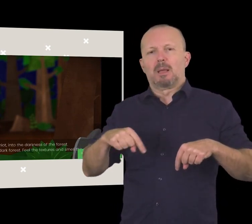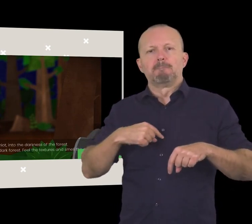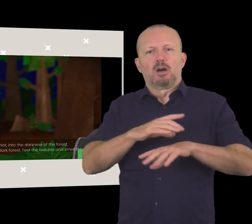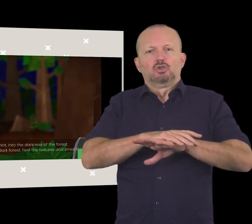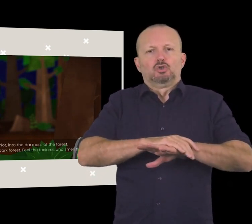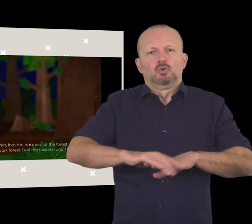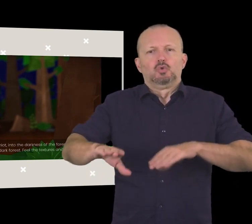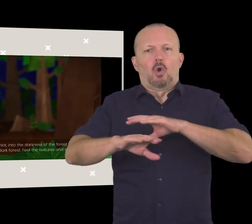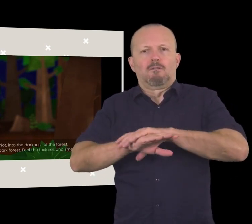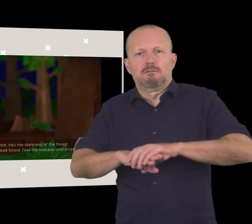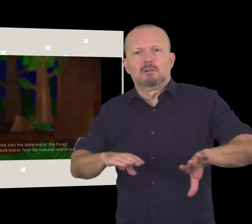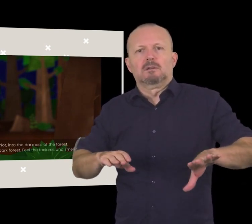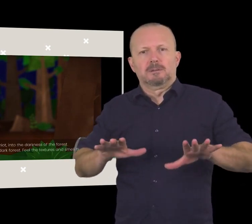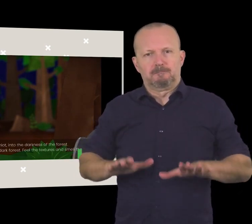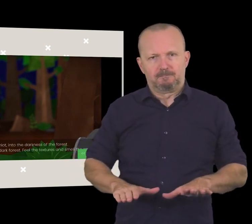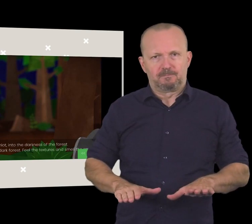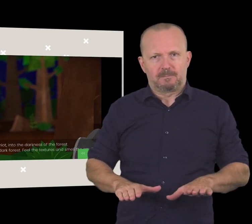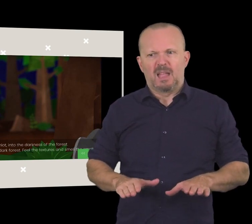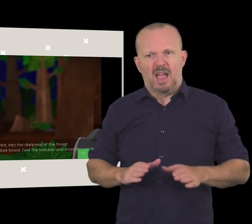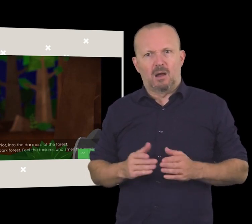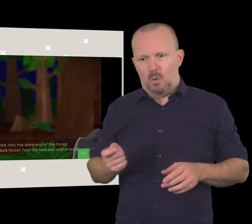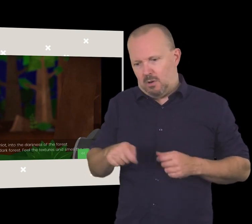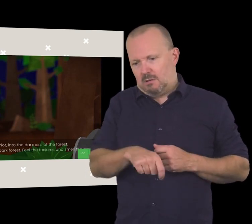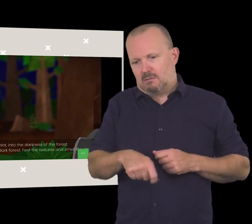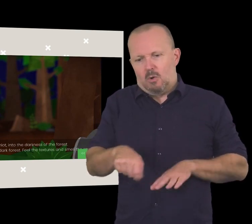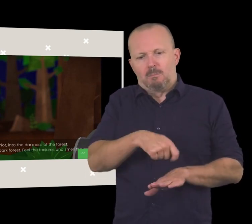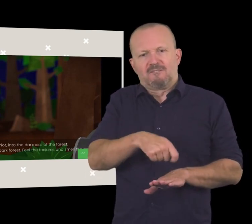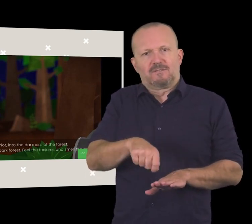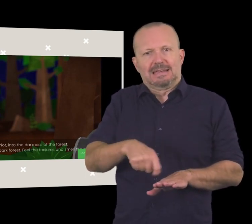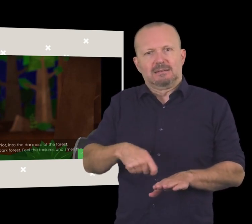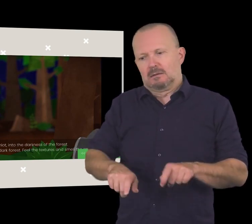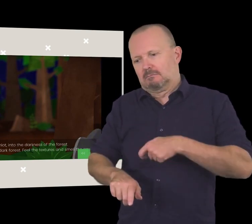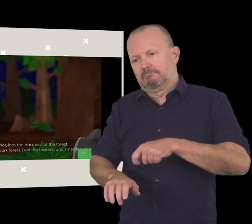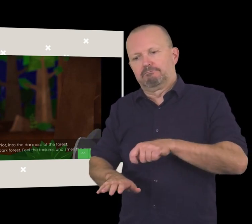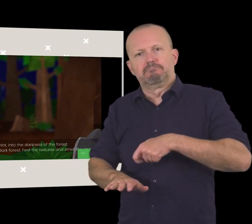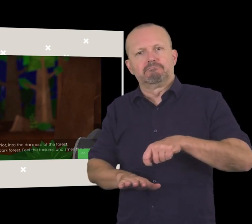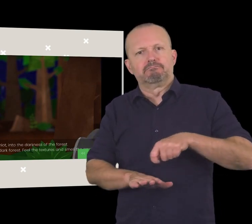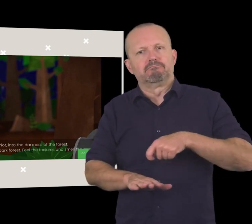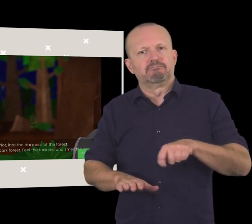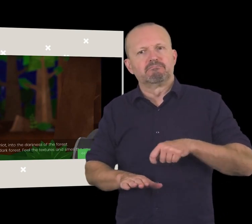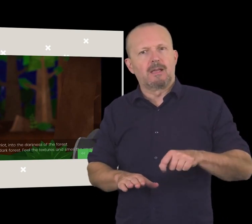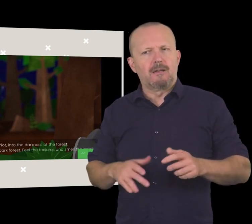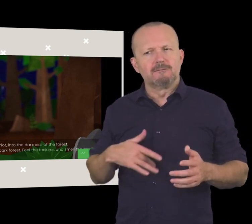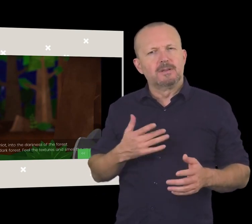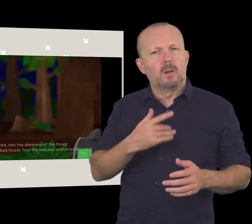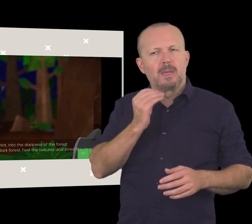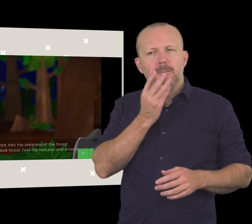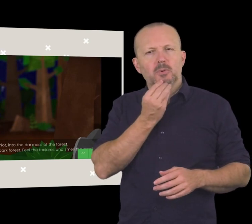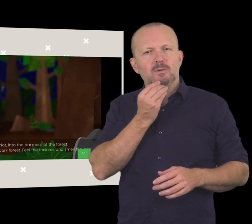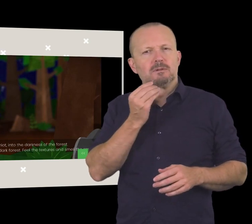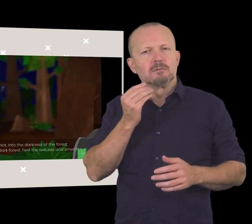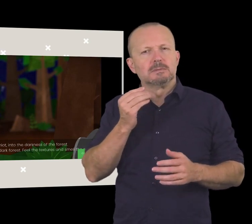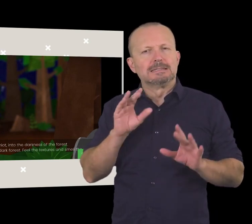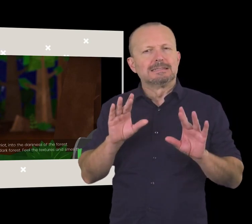won't be able to see this here, but I'm also going to take my shoes off, and I'm gonna do it on my feet, and tickle my feet, and